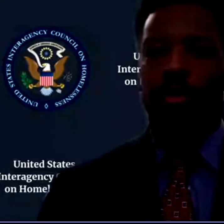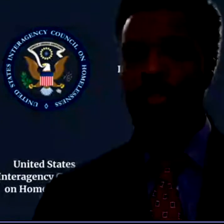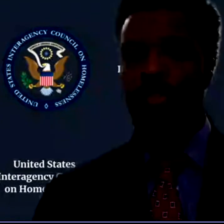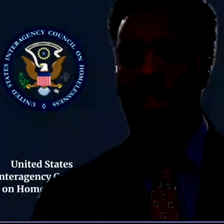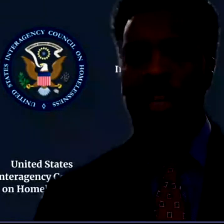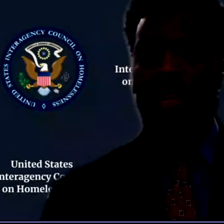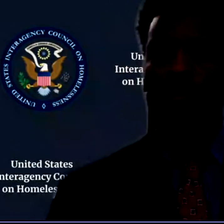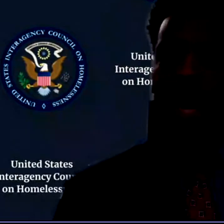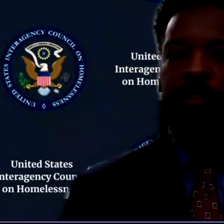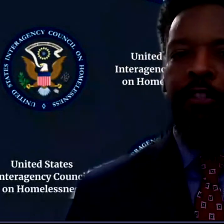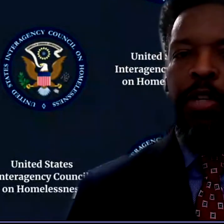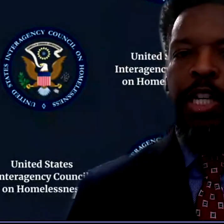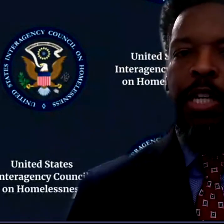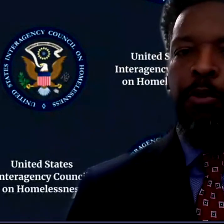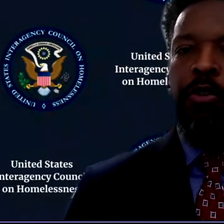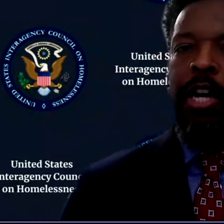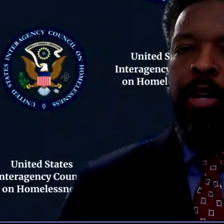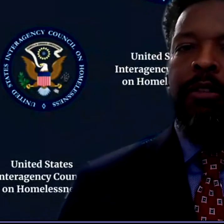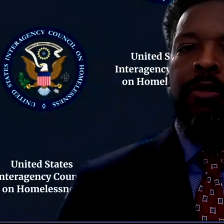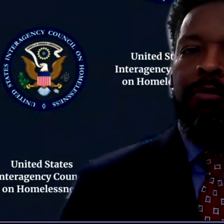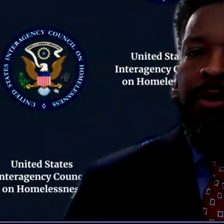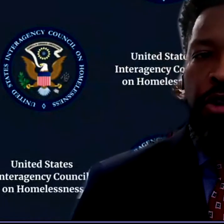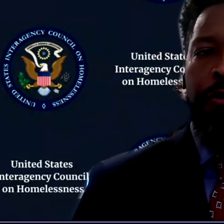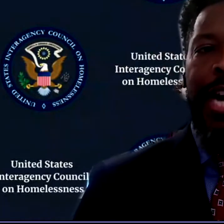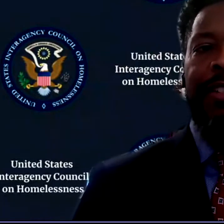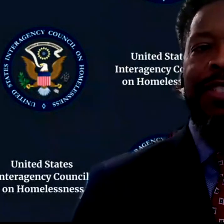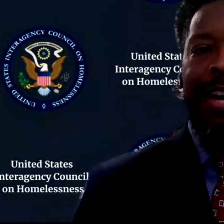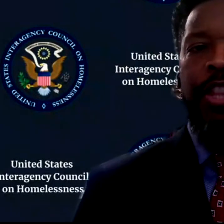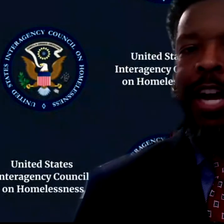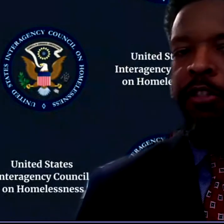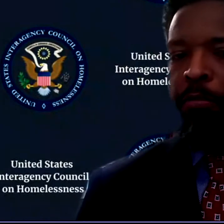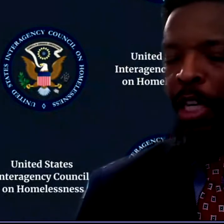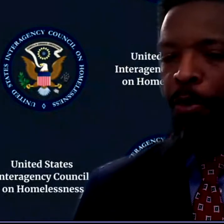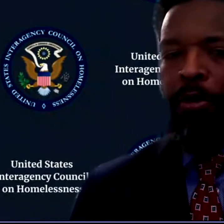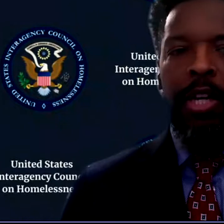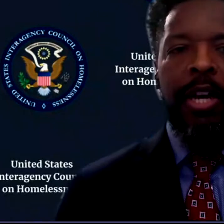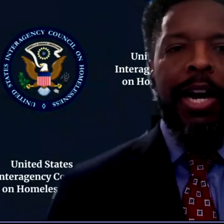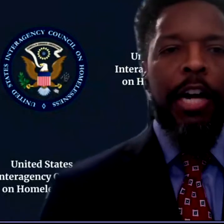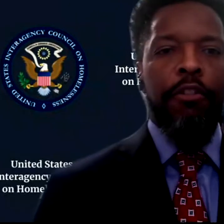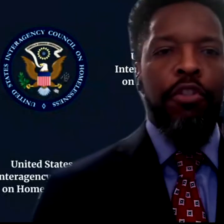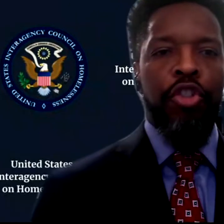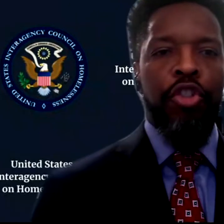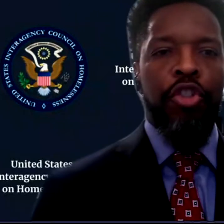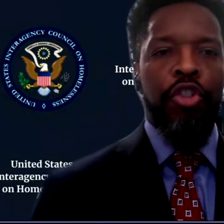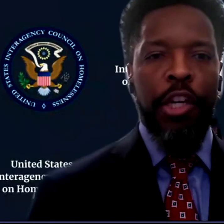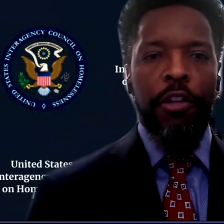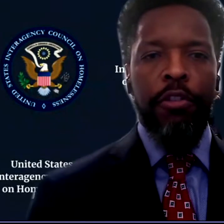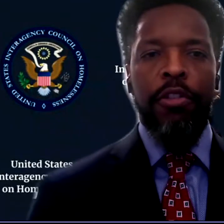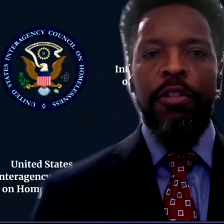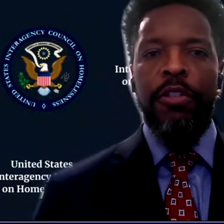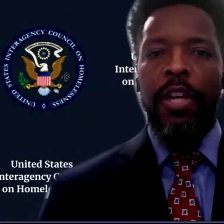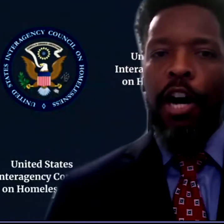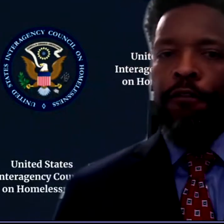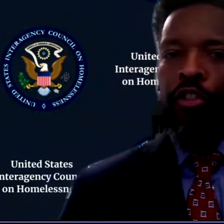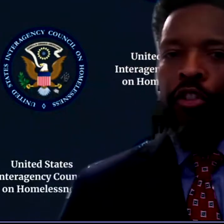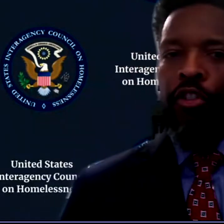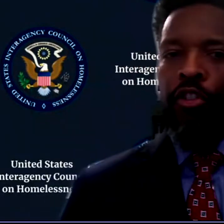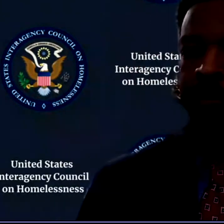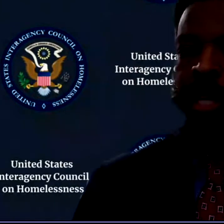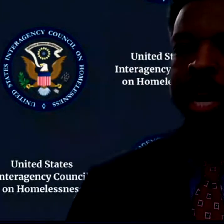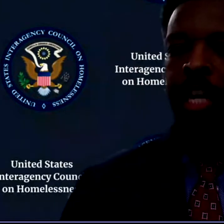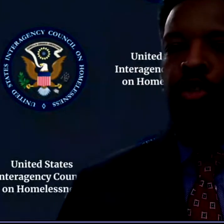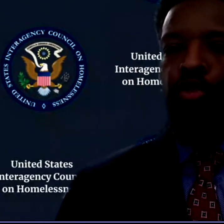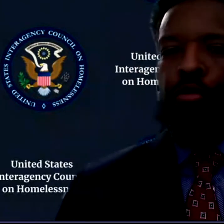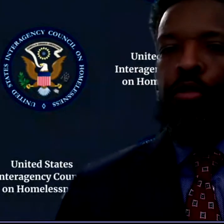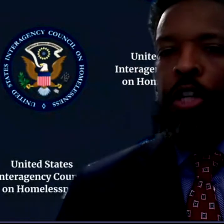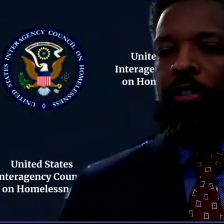mentioned, I was told initially that it was 5,000 people, but you've gotten 7,000 people out of shelters, off the streets,